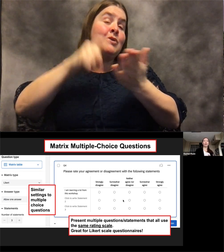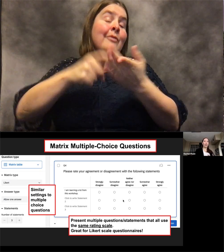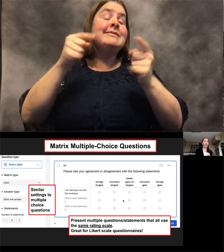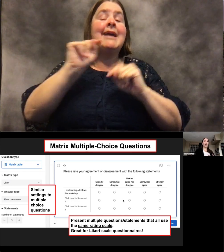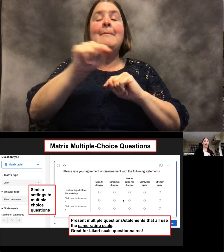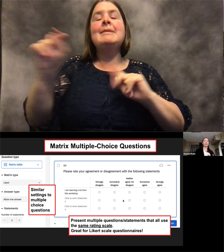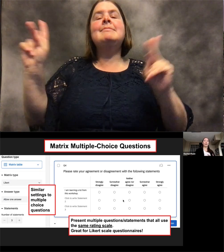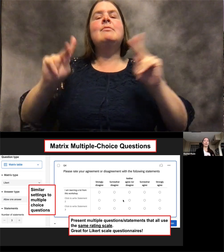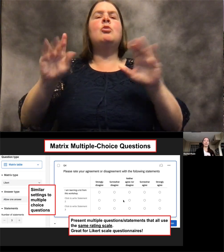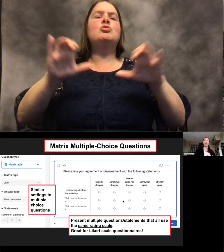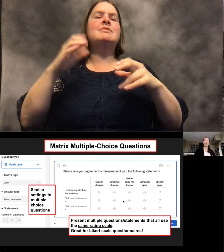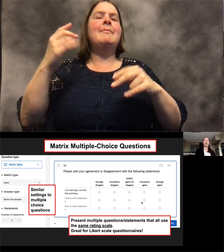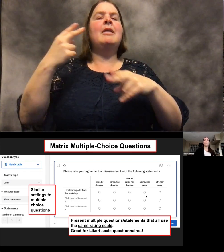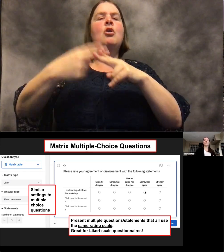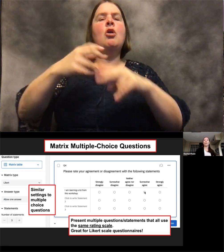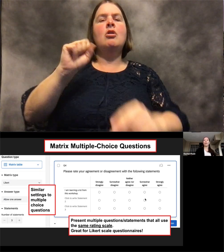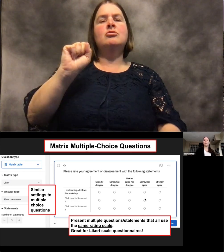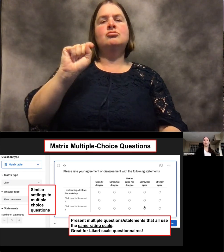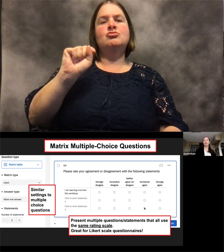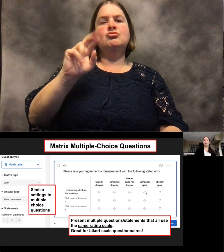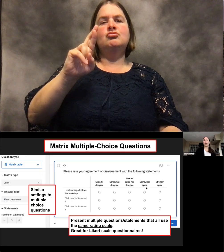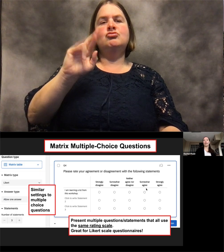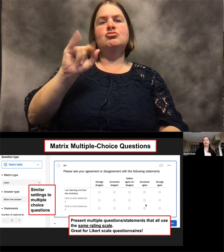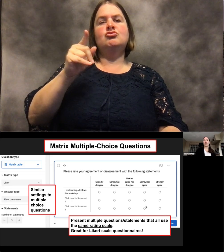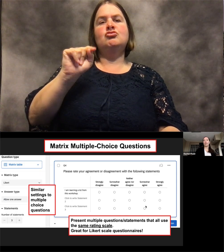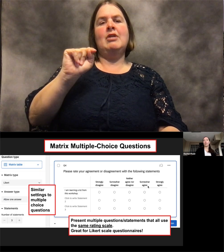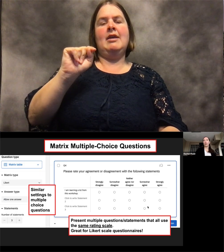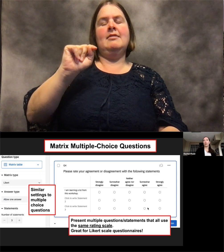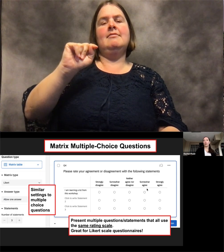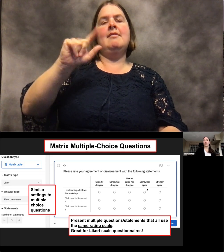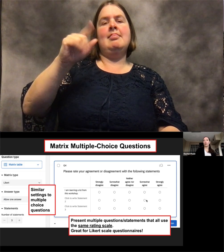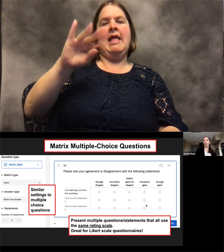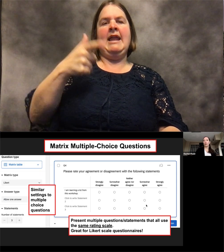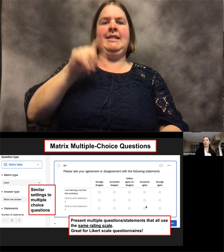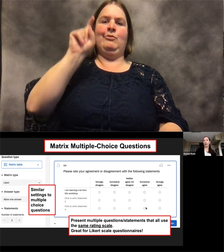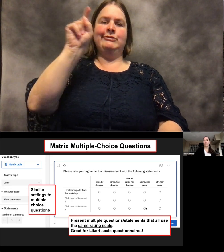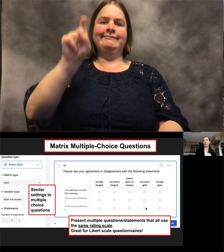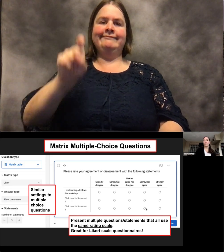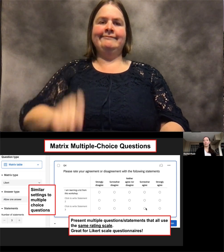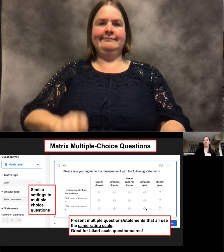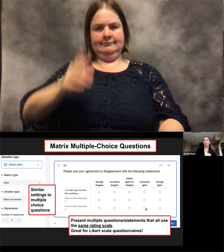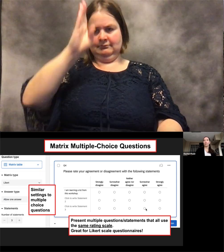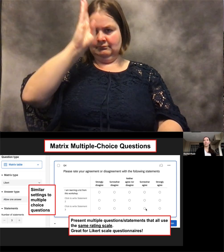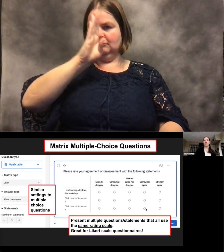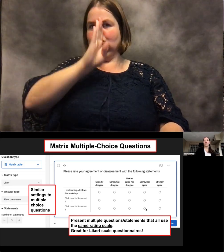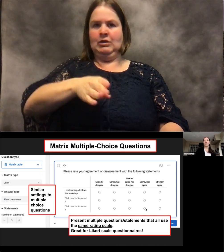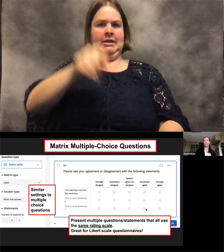call straight lining responses, where people just select the same response over and over and over again